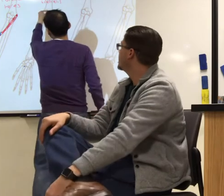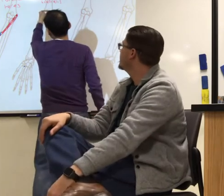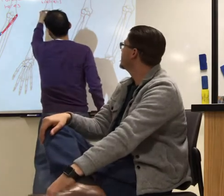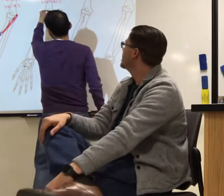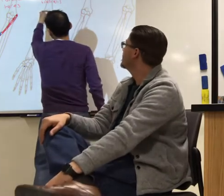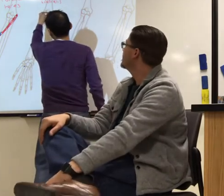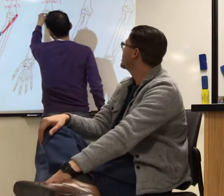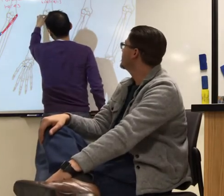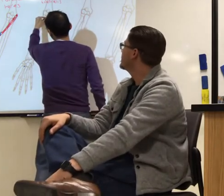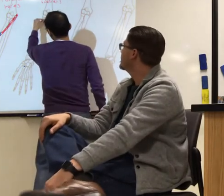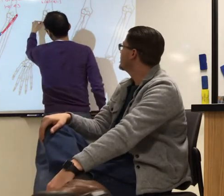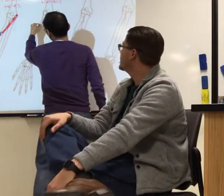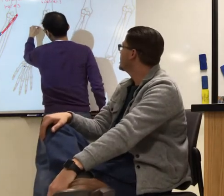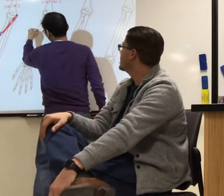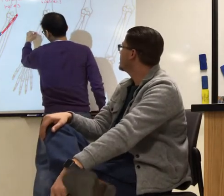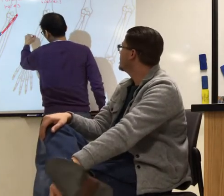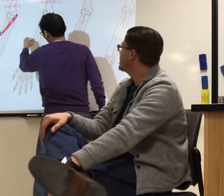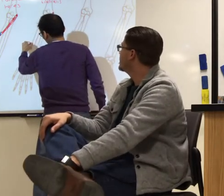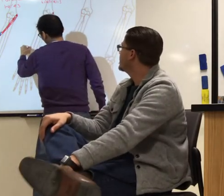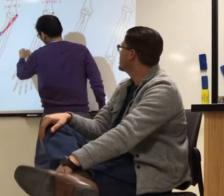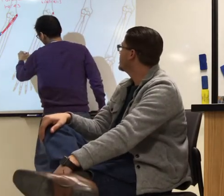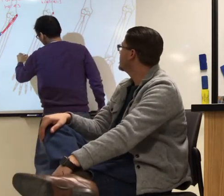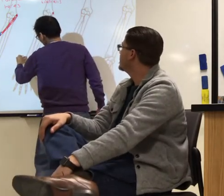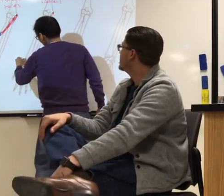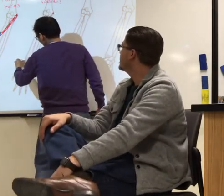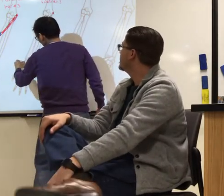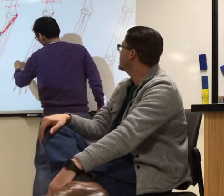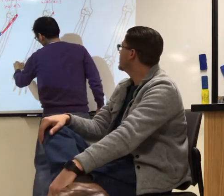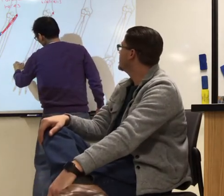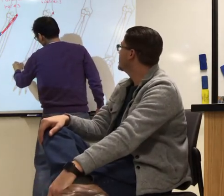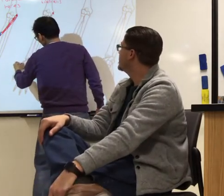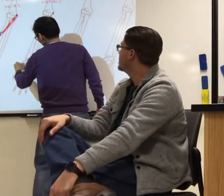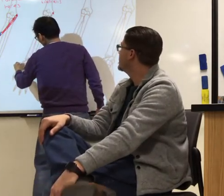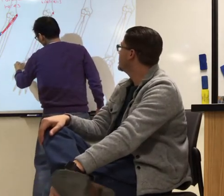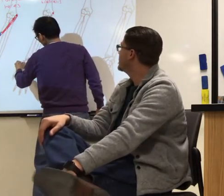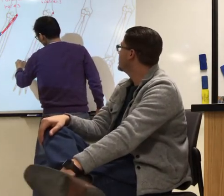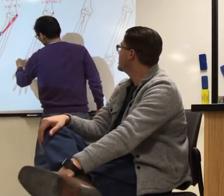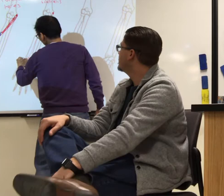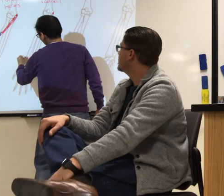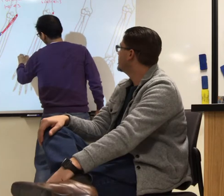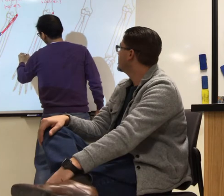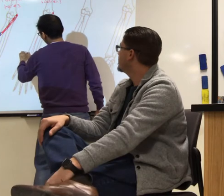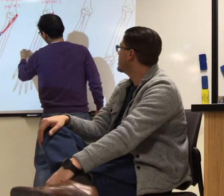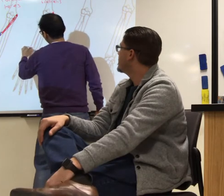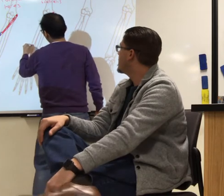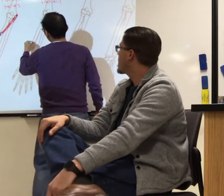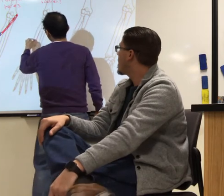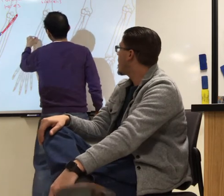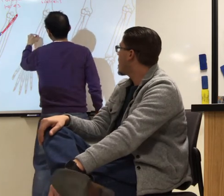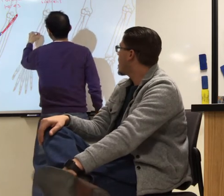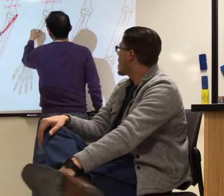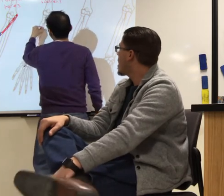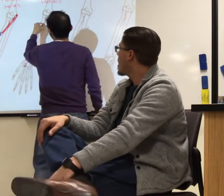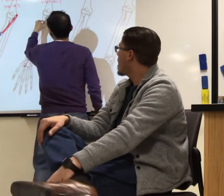Okay, so we just draw muscle from there all the way there.